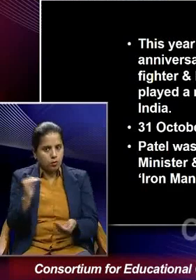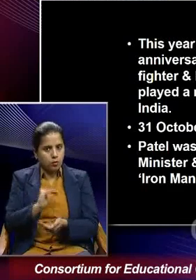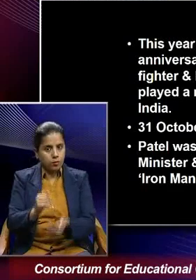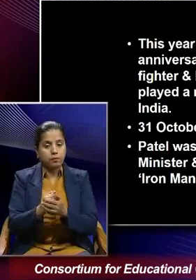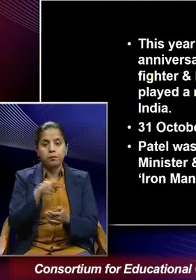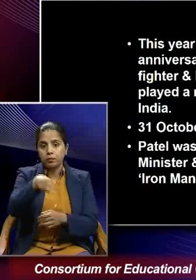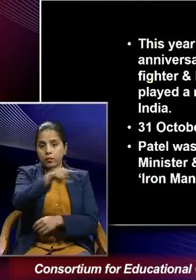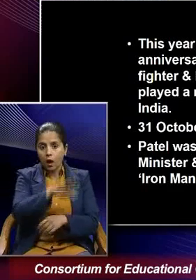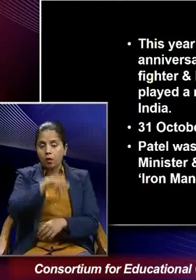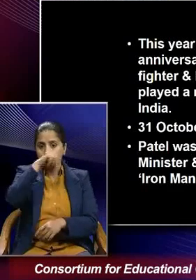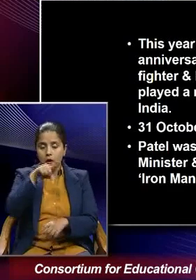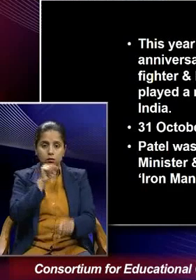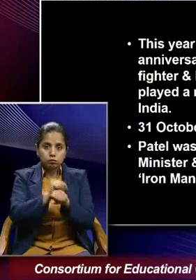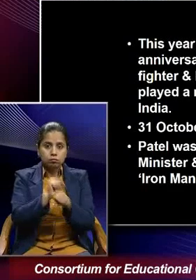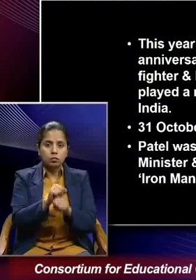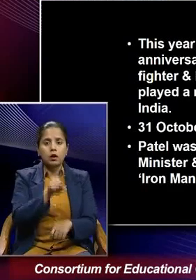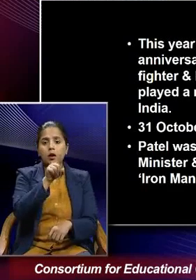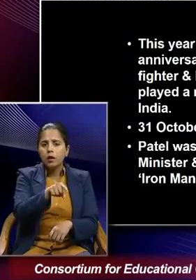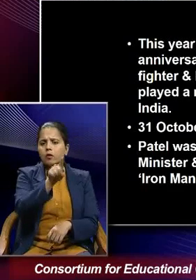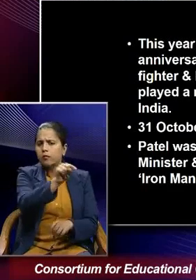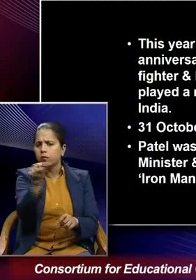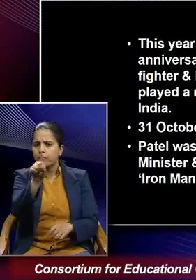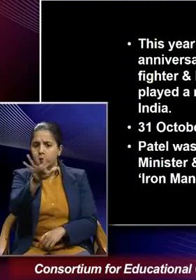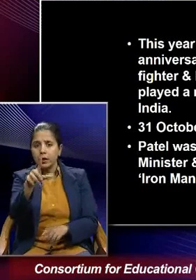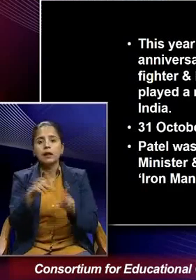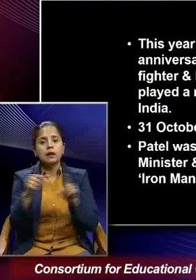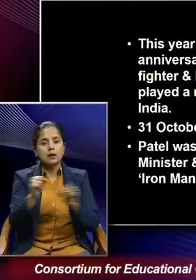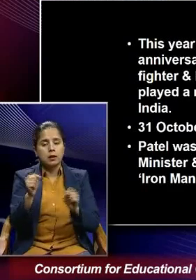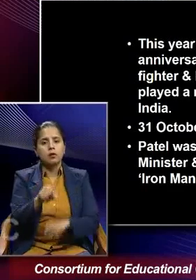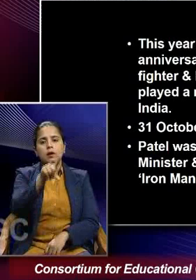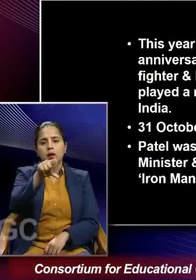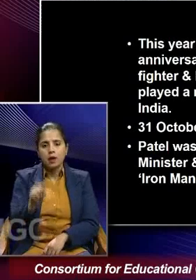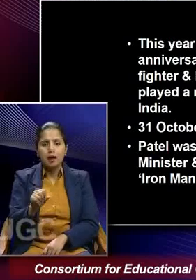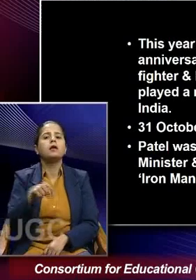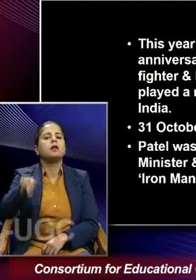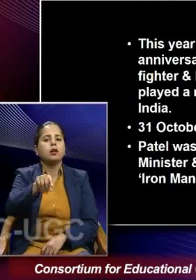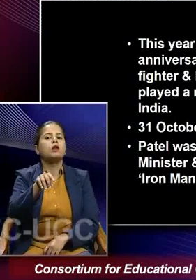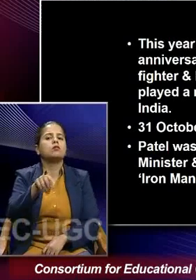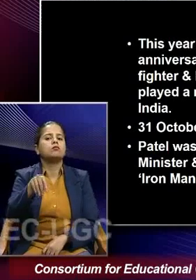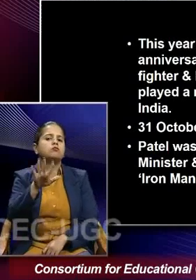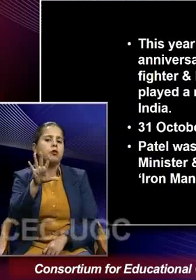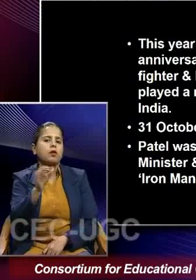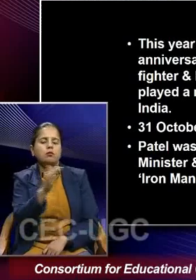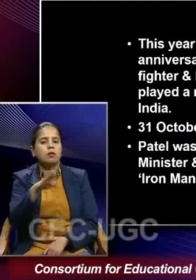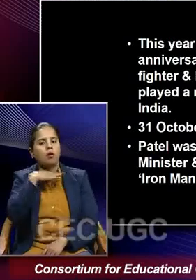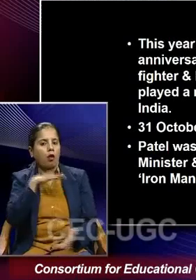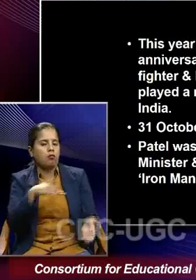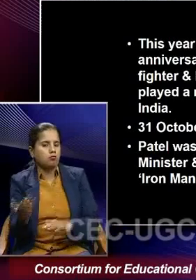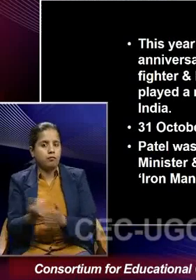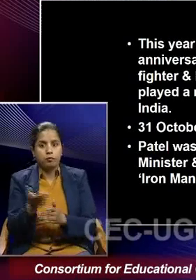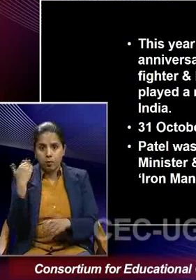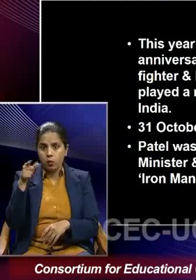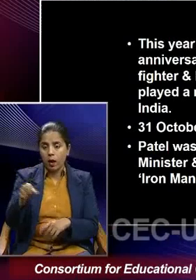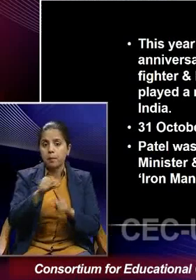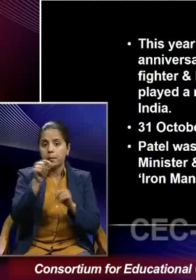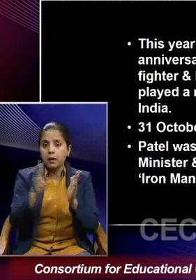the Indian nation till 15 December 1950 till he died. And he was also the first Deputy Prime Minister